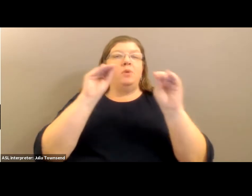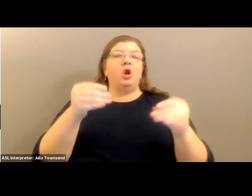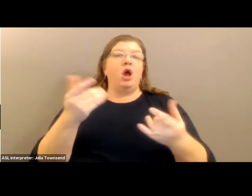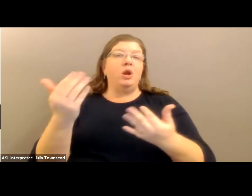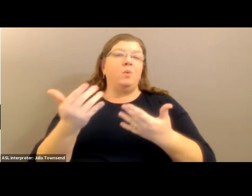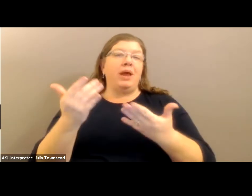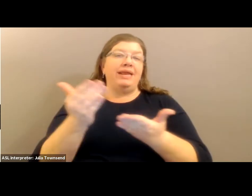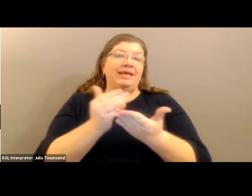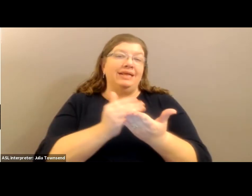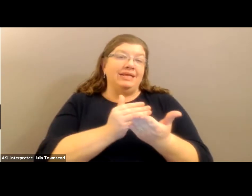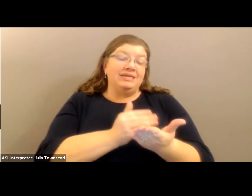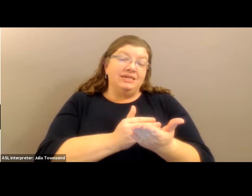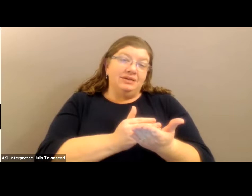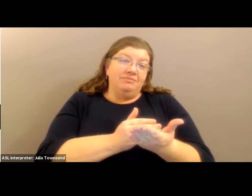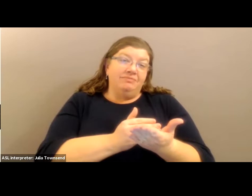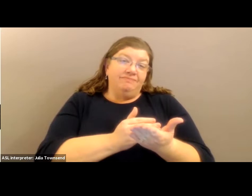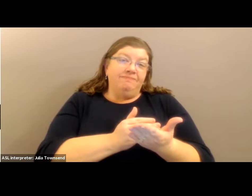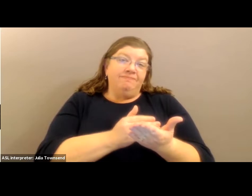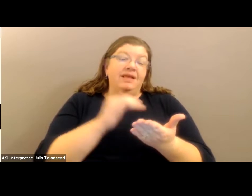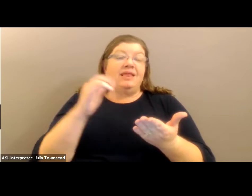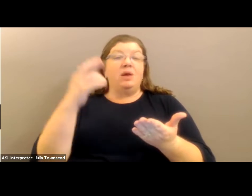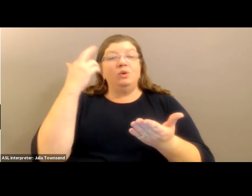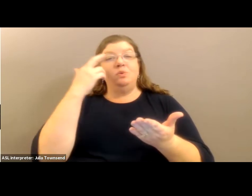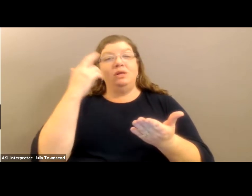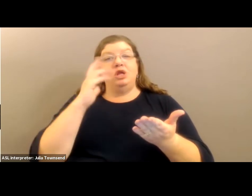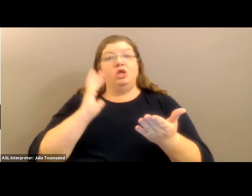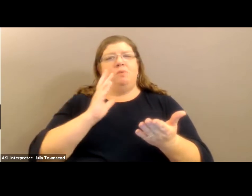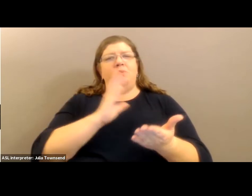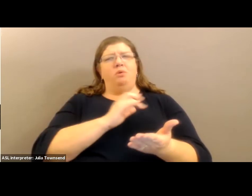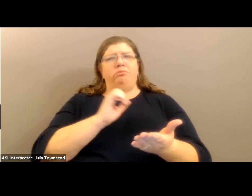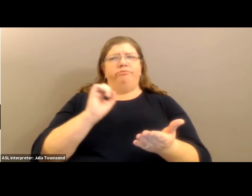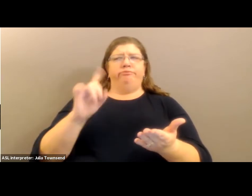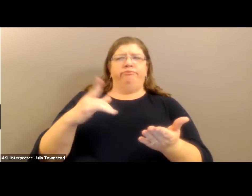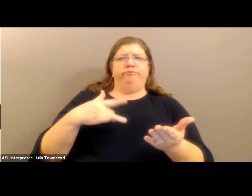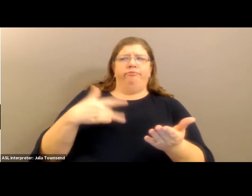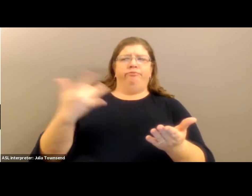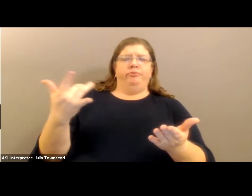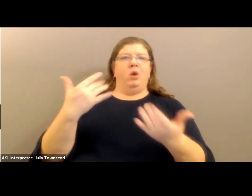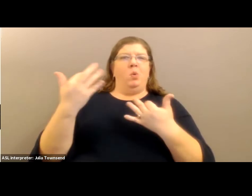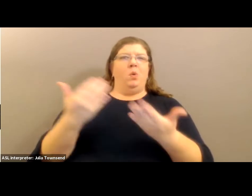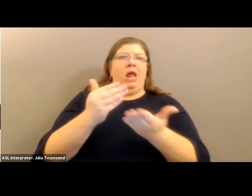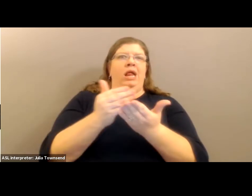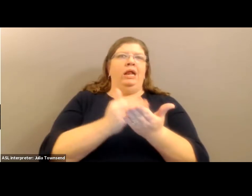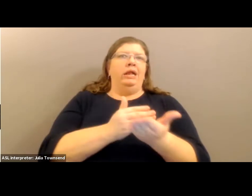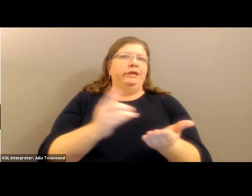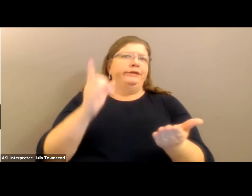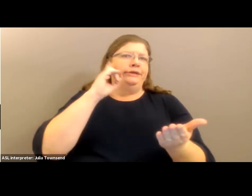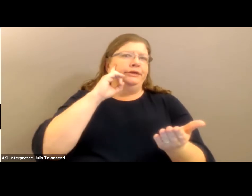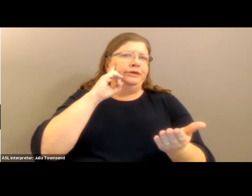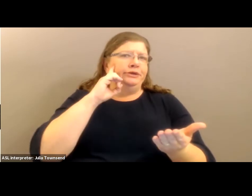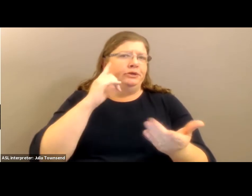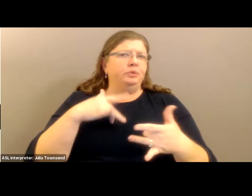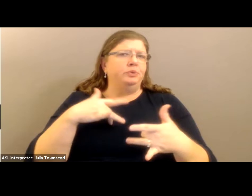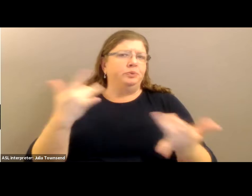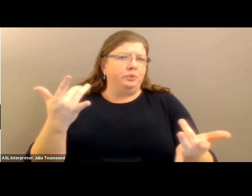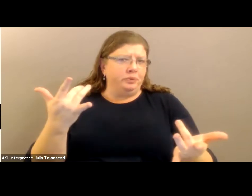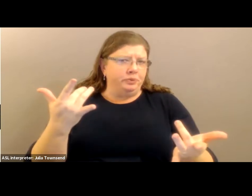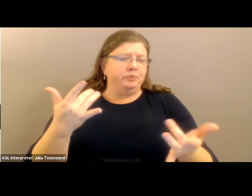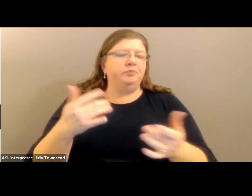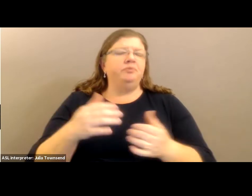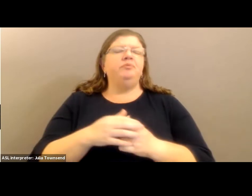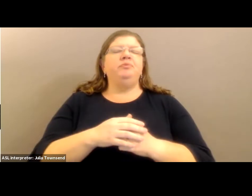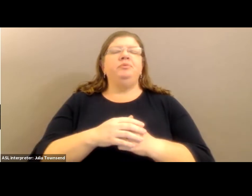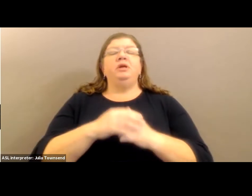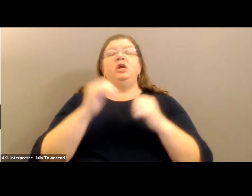list. And that was a reason why I think the board asked. You heard about these wait lists that we have. They could